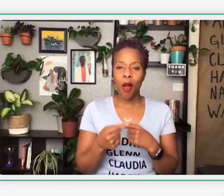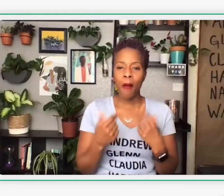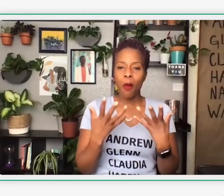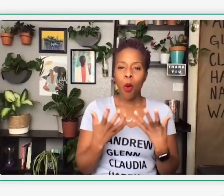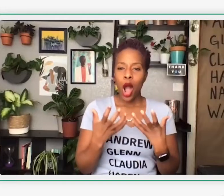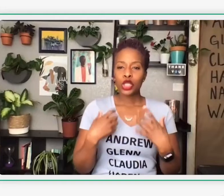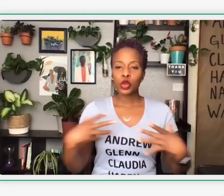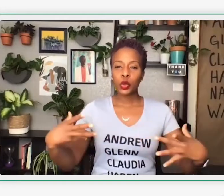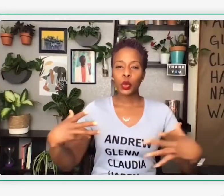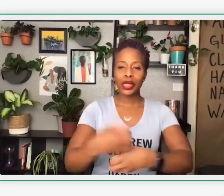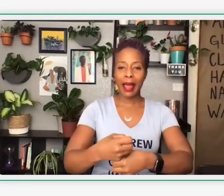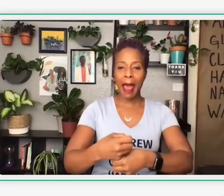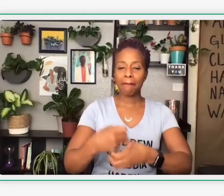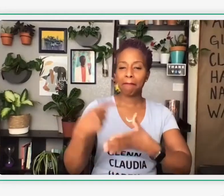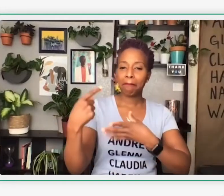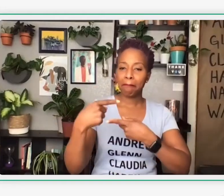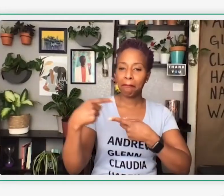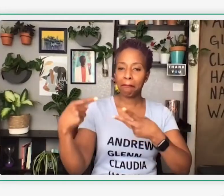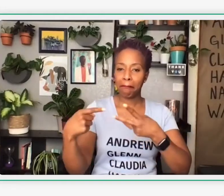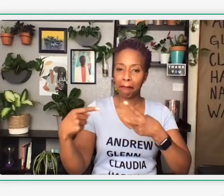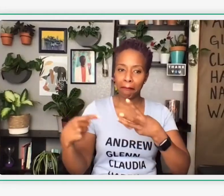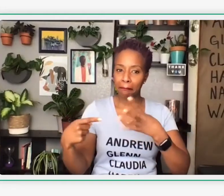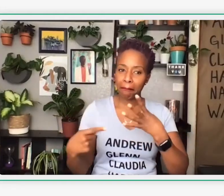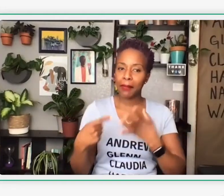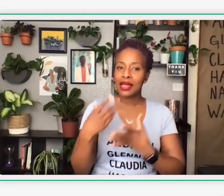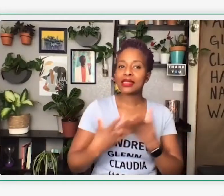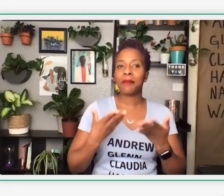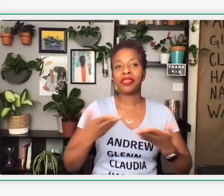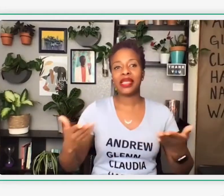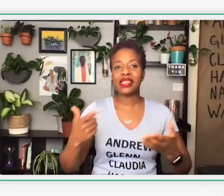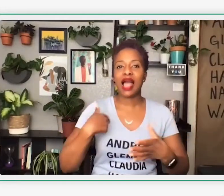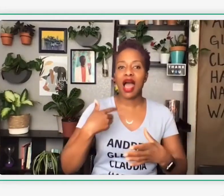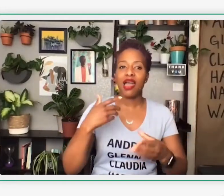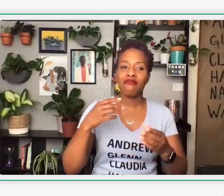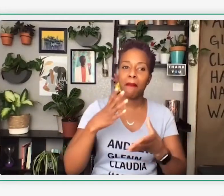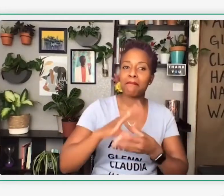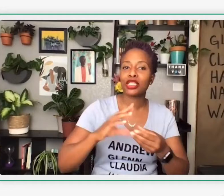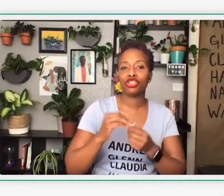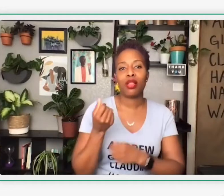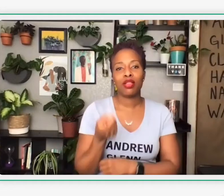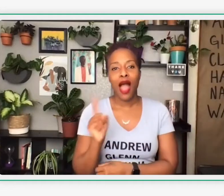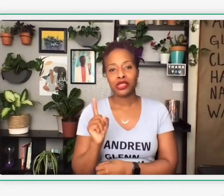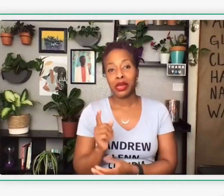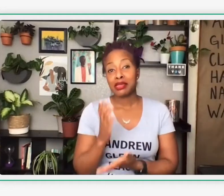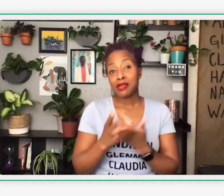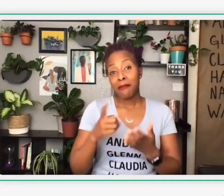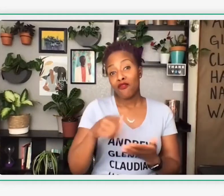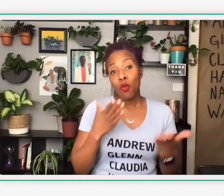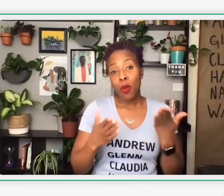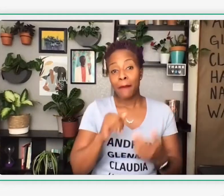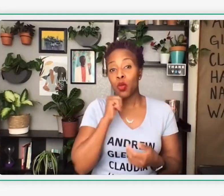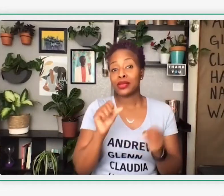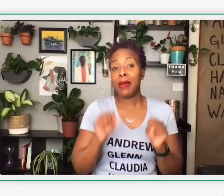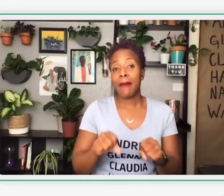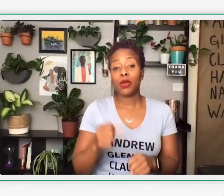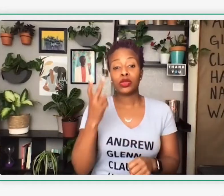Before we get into this program, I just want to recap a couple points that I mentioned last